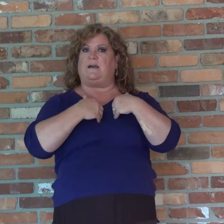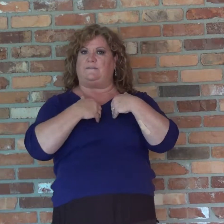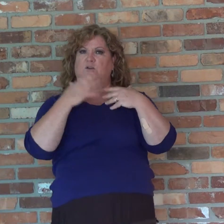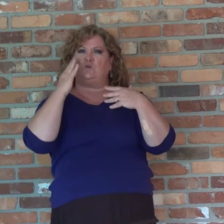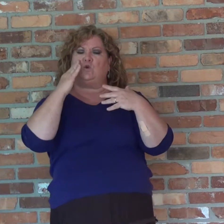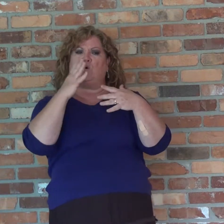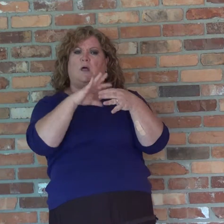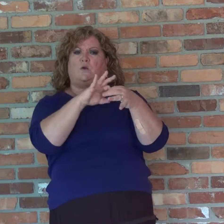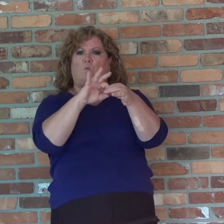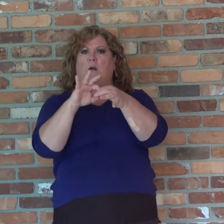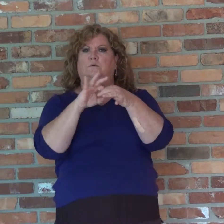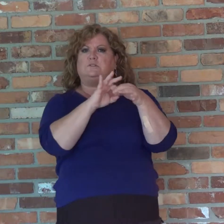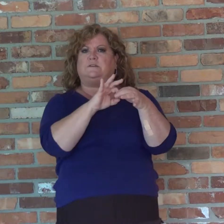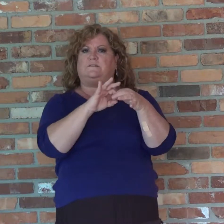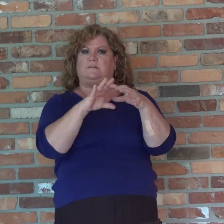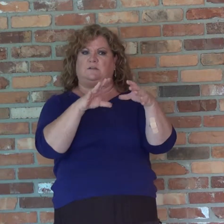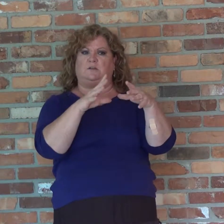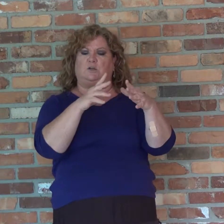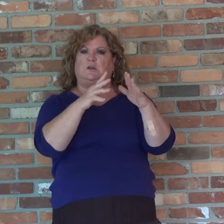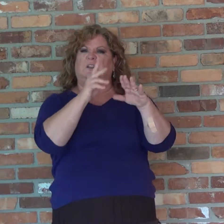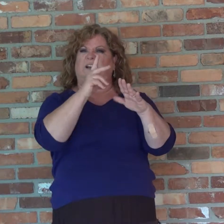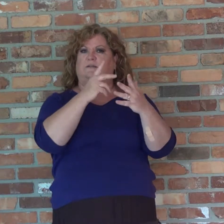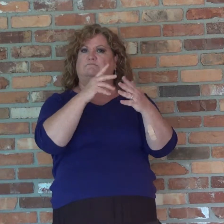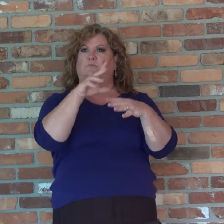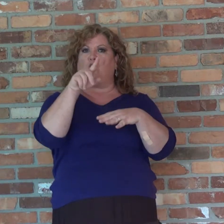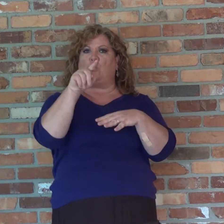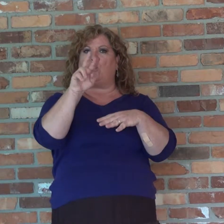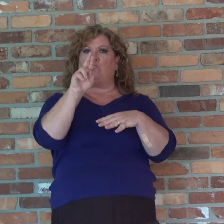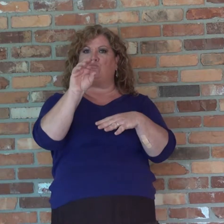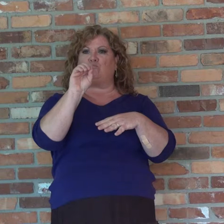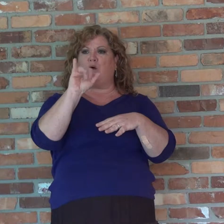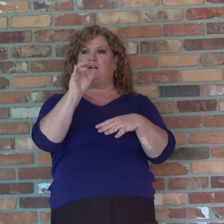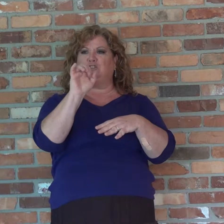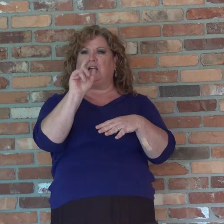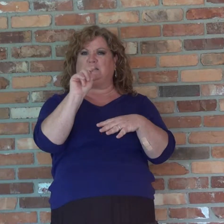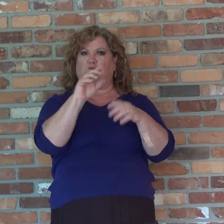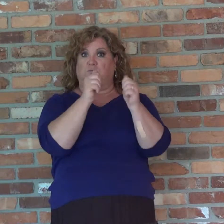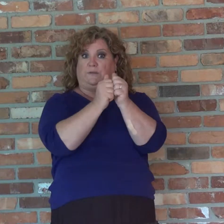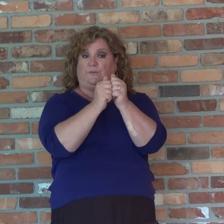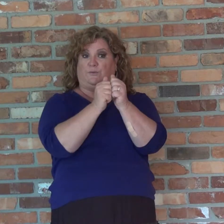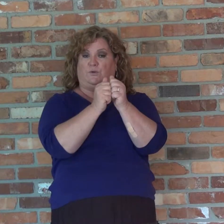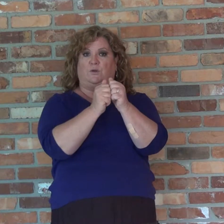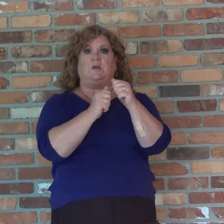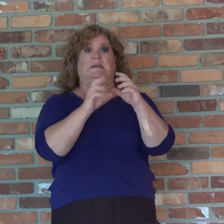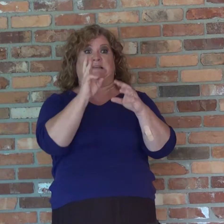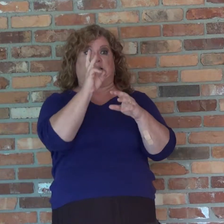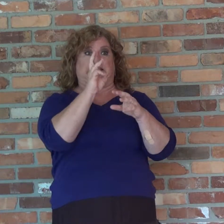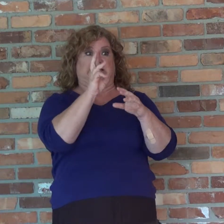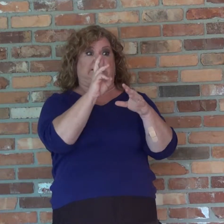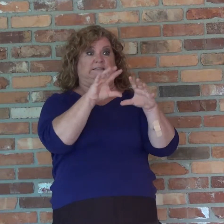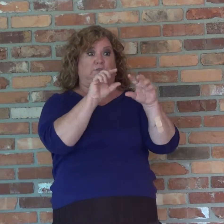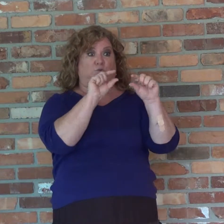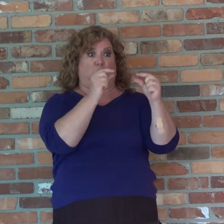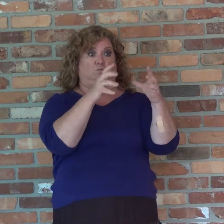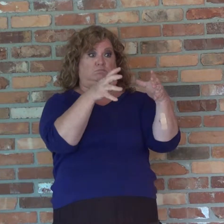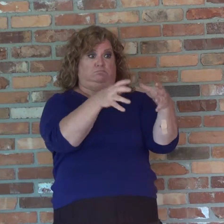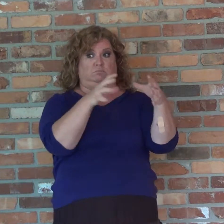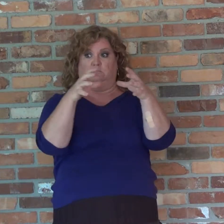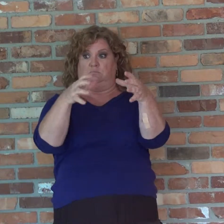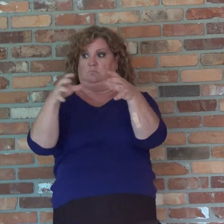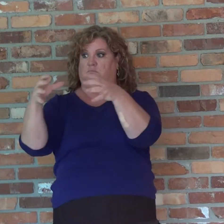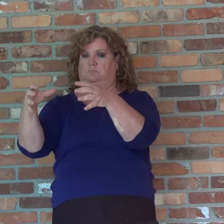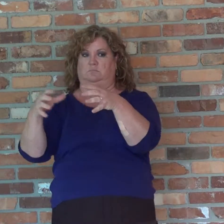those in different classes. 6 of you peel off, you have to do a presentation. You're going to get 1 grade. Not 6 grades, you're going to get 1